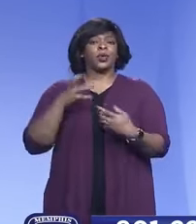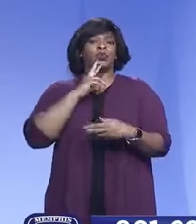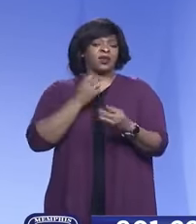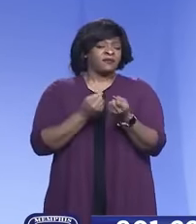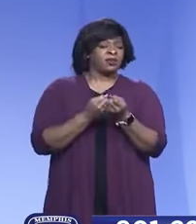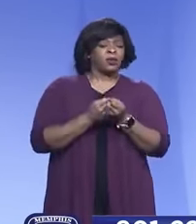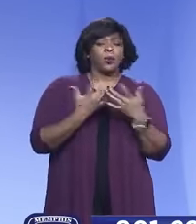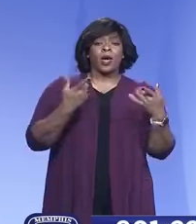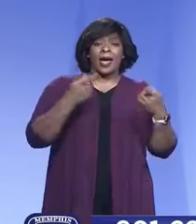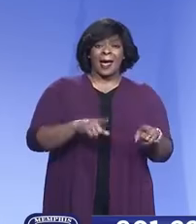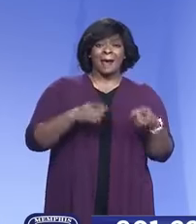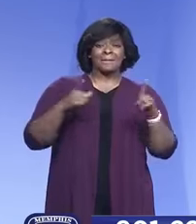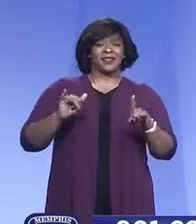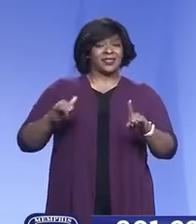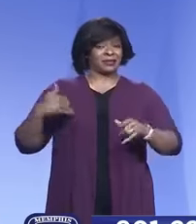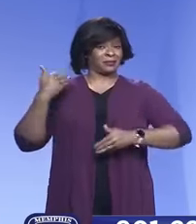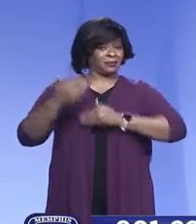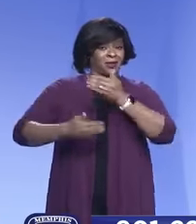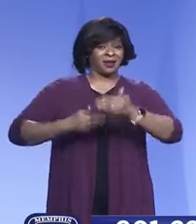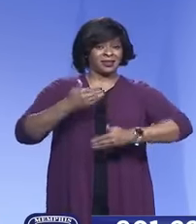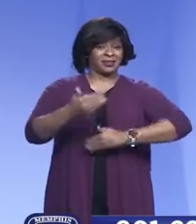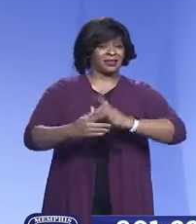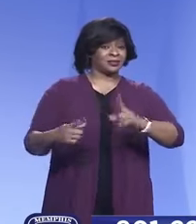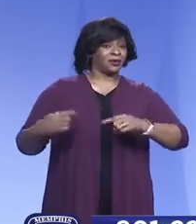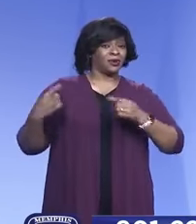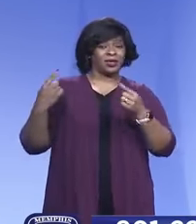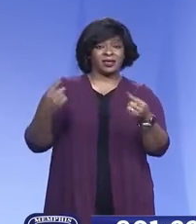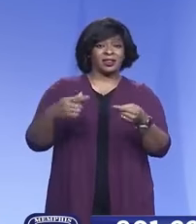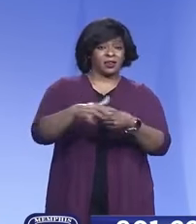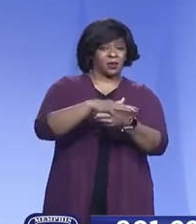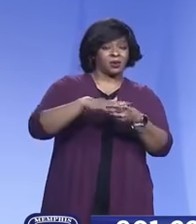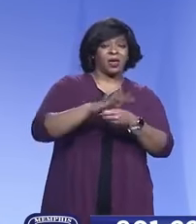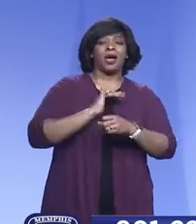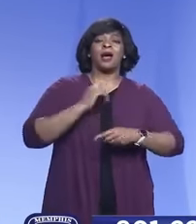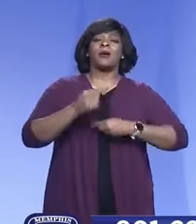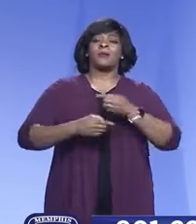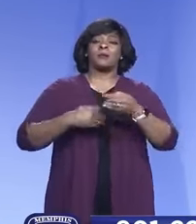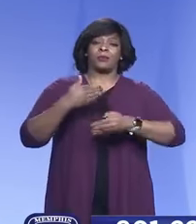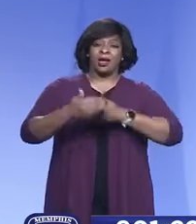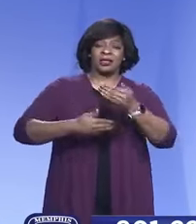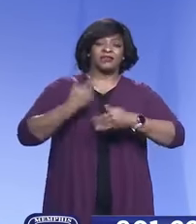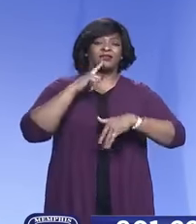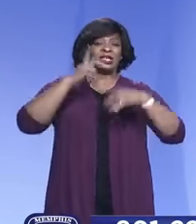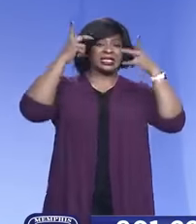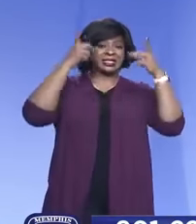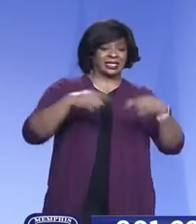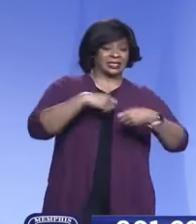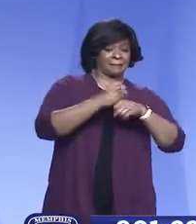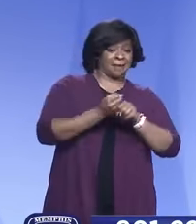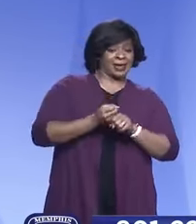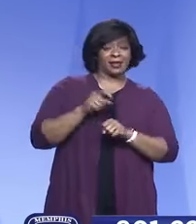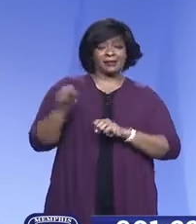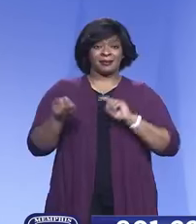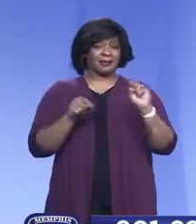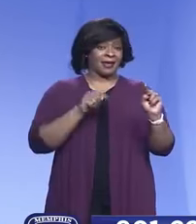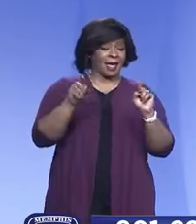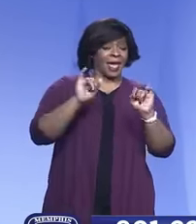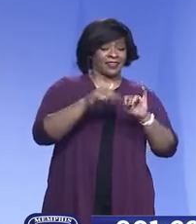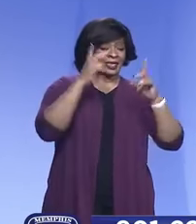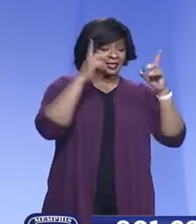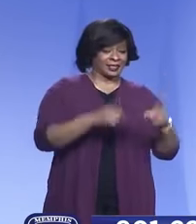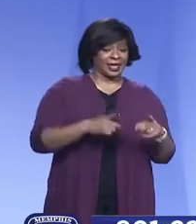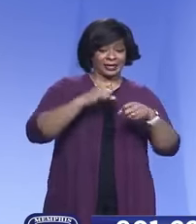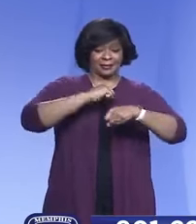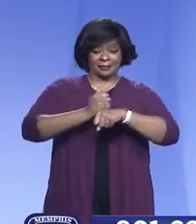happened throughout this whole process locally. Our process for decision making and how those